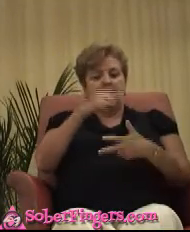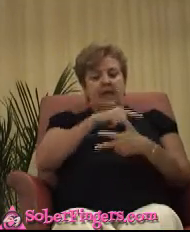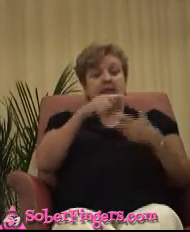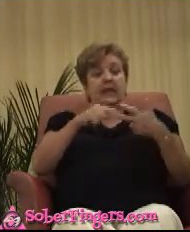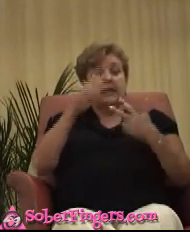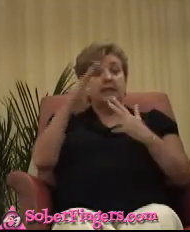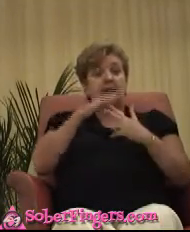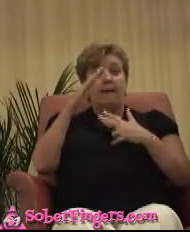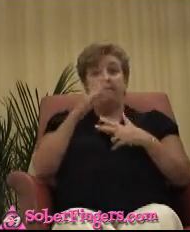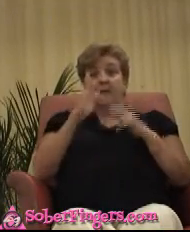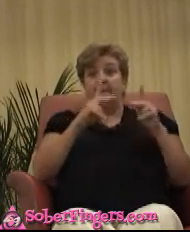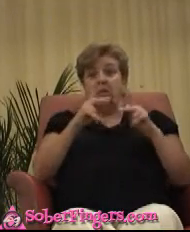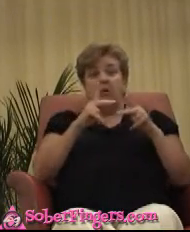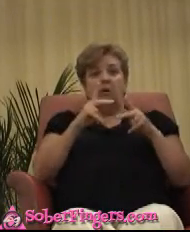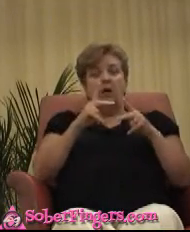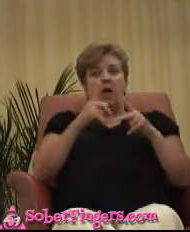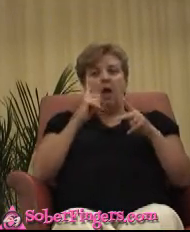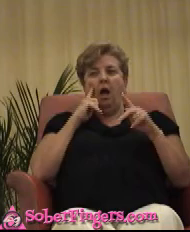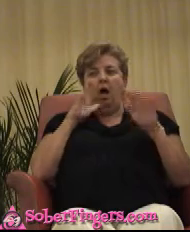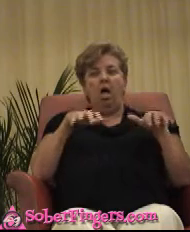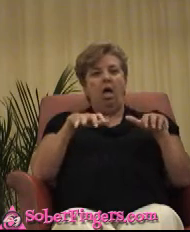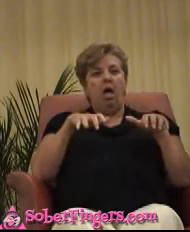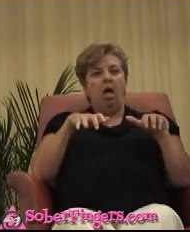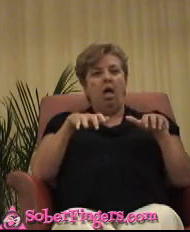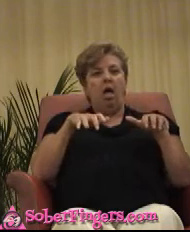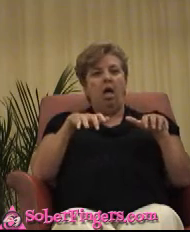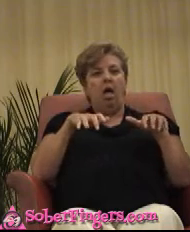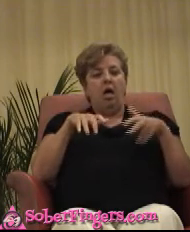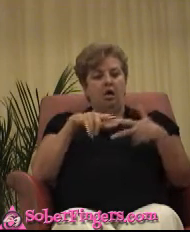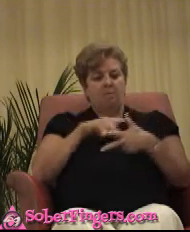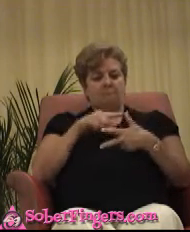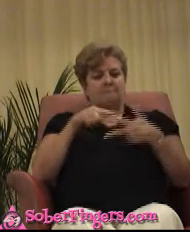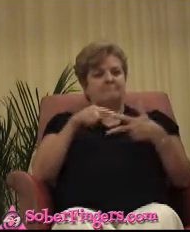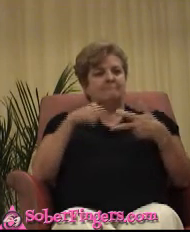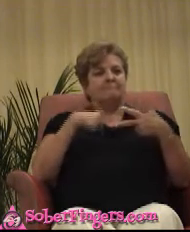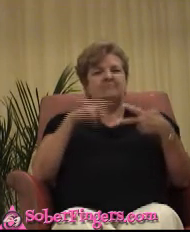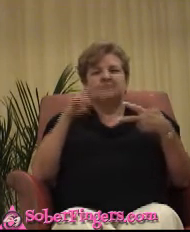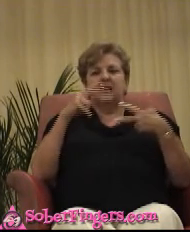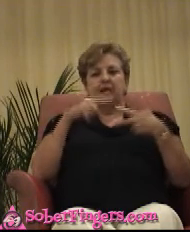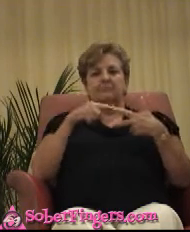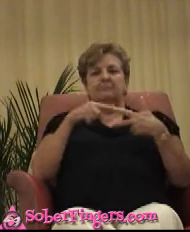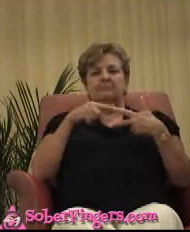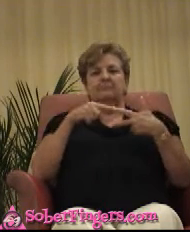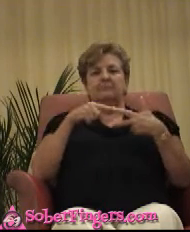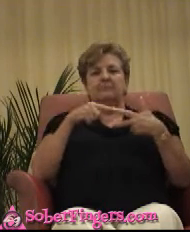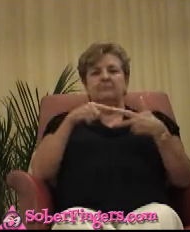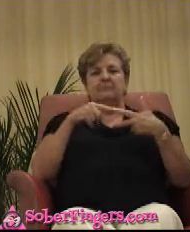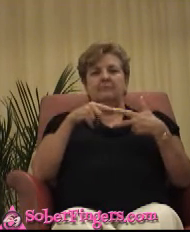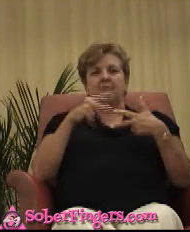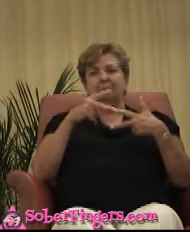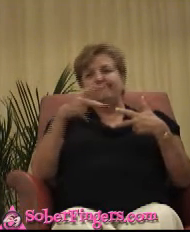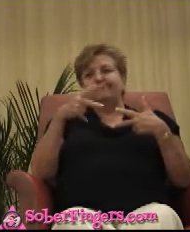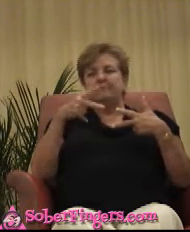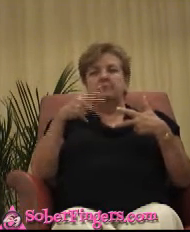And to my complete total surprise, mine was the number 2 name called. I couldn't believe it. This is the first time I had ever